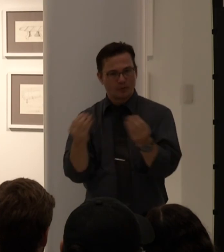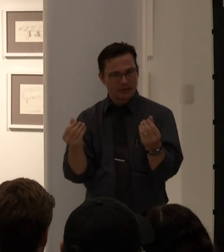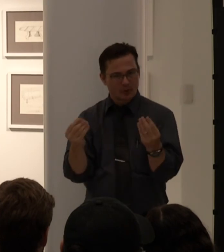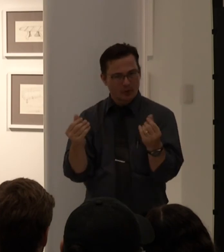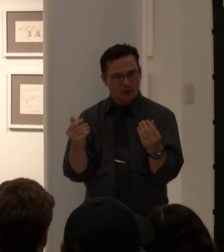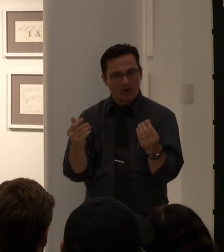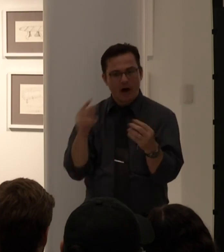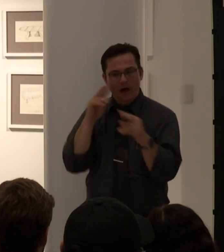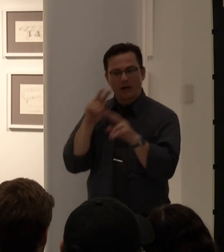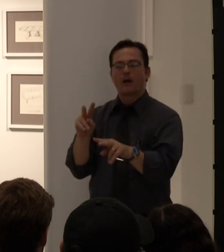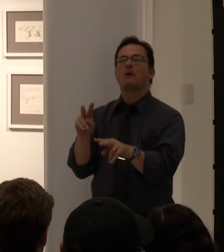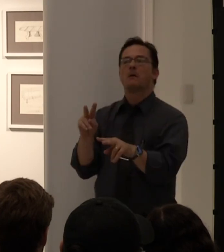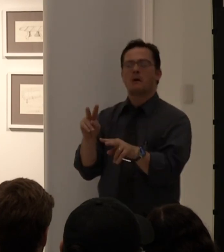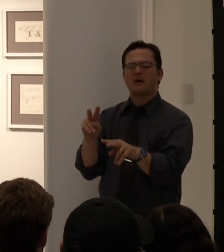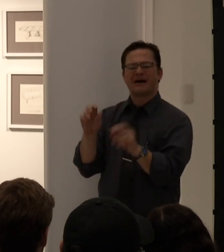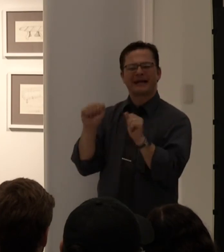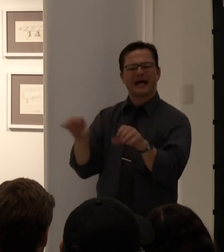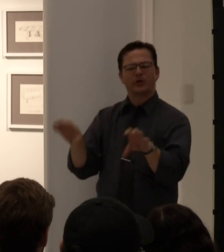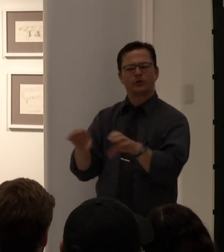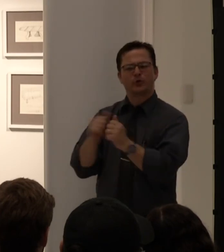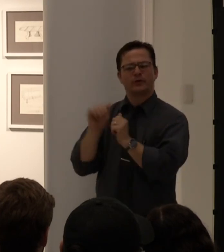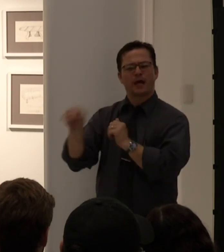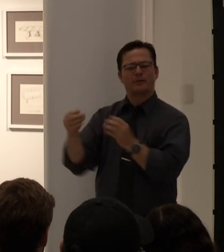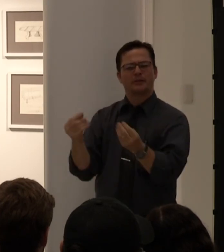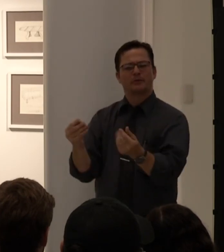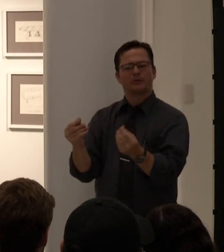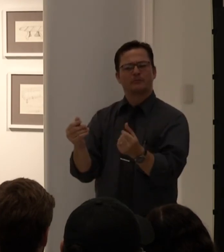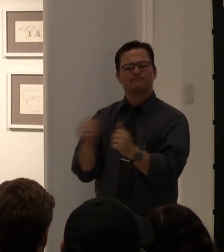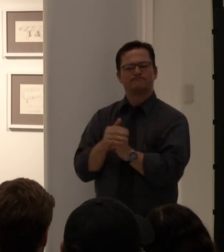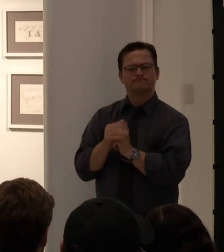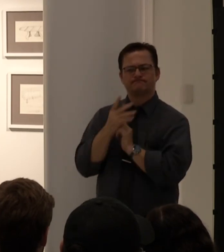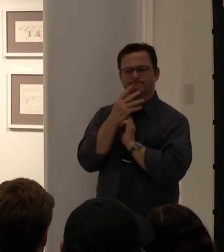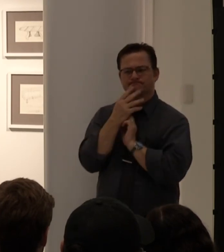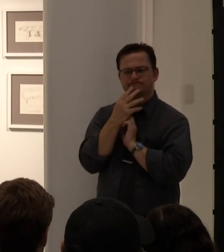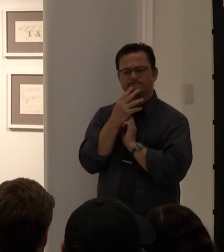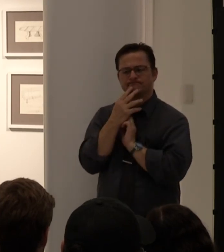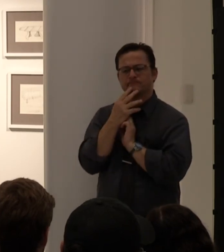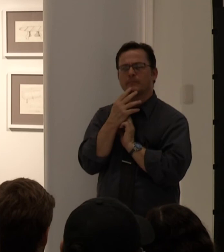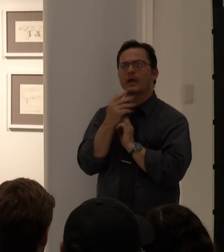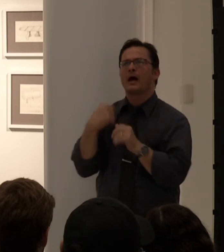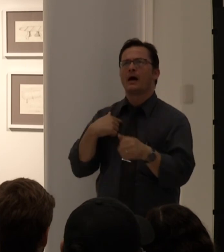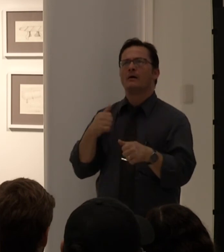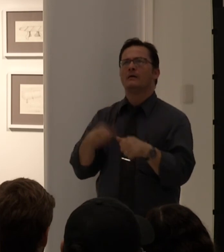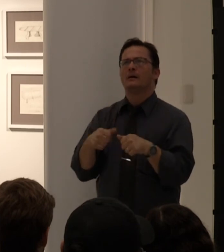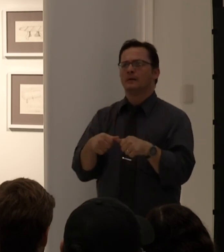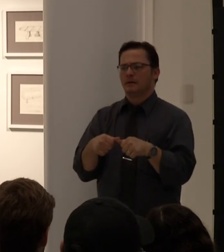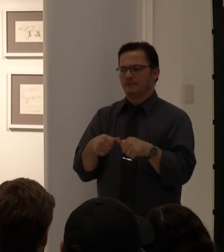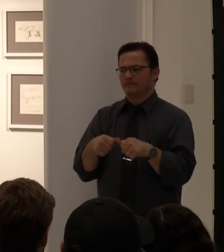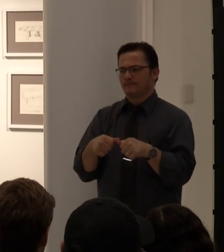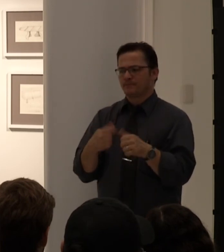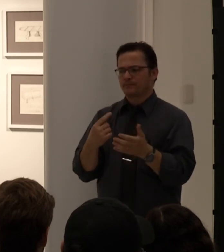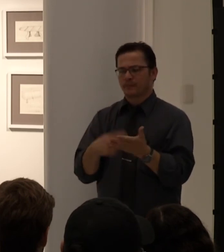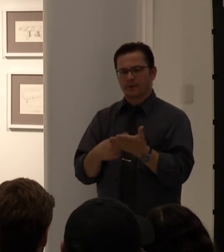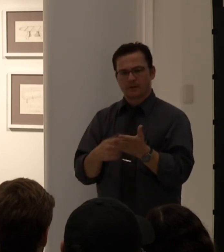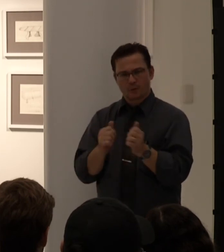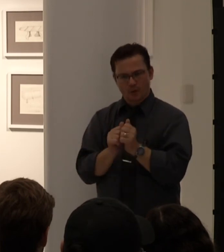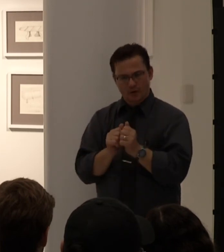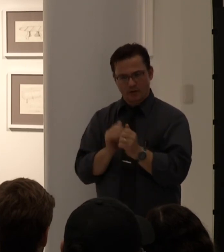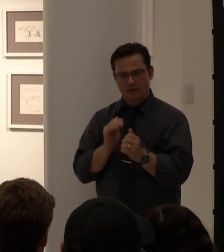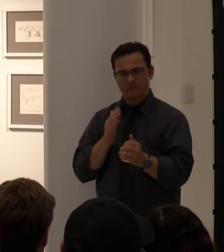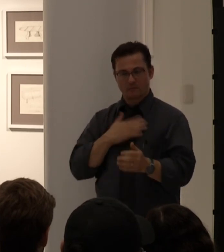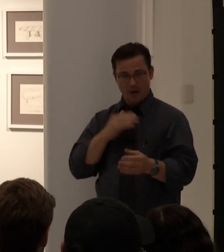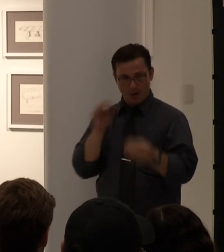and I look at it and I say, what could I do with that material? The thing is that I remember discussing with our